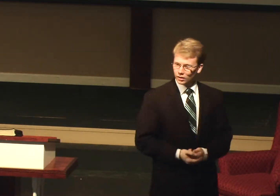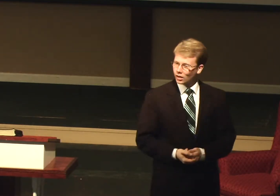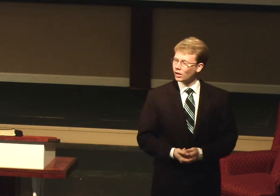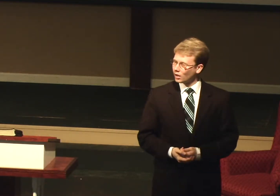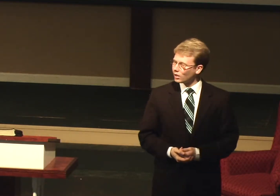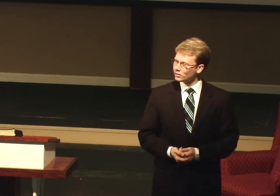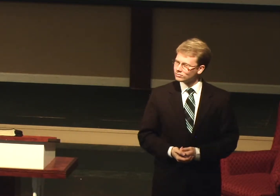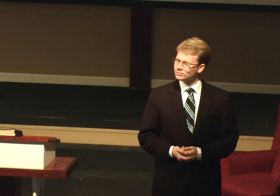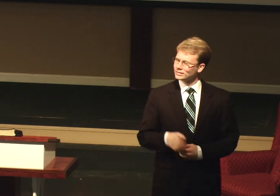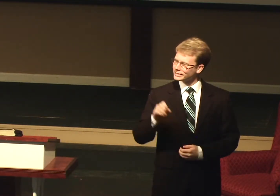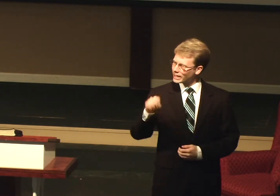teach your kids.